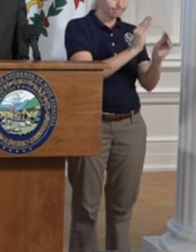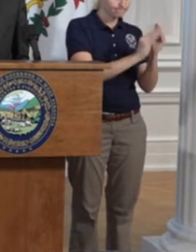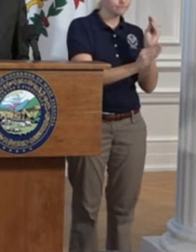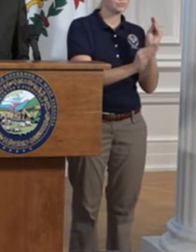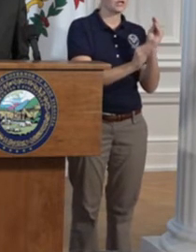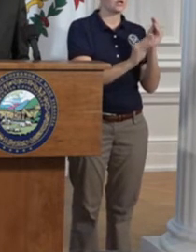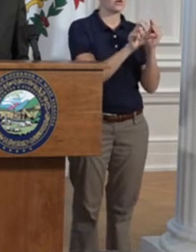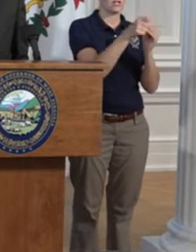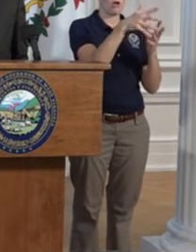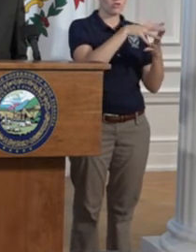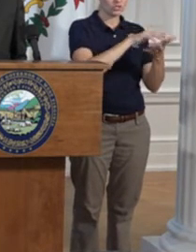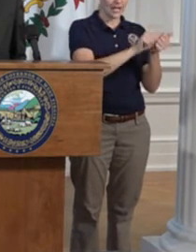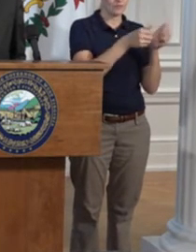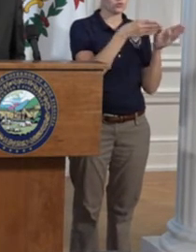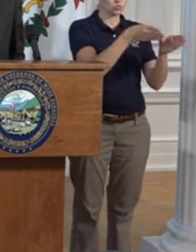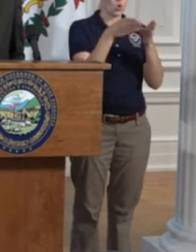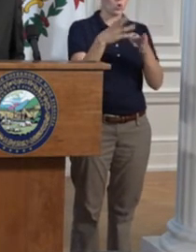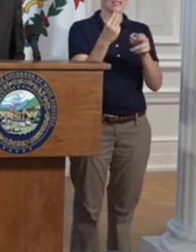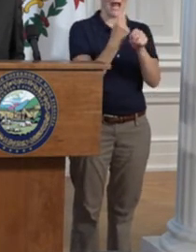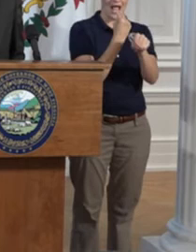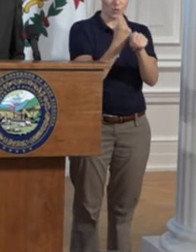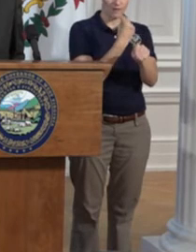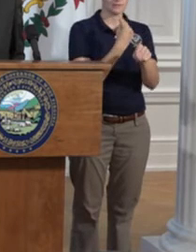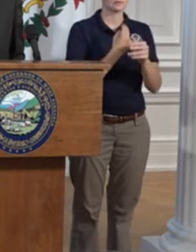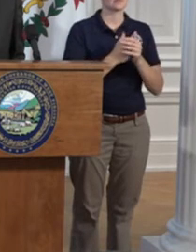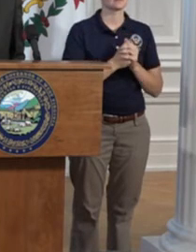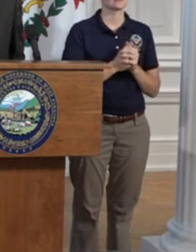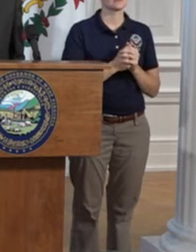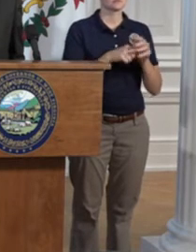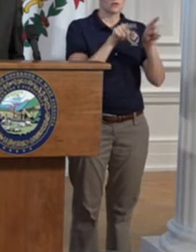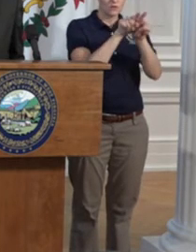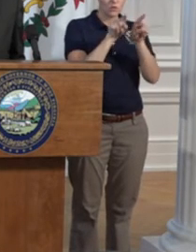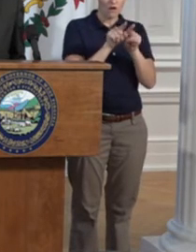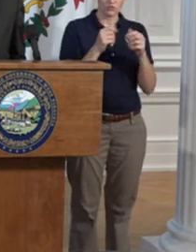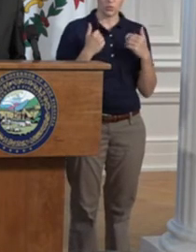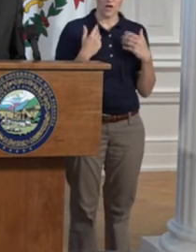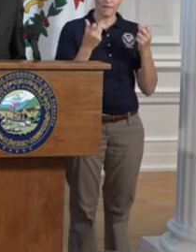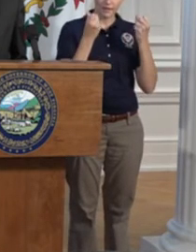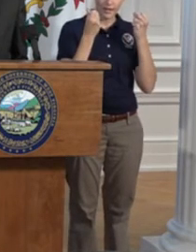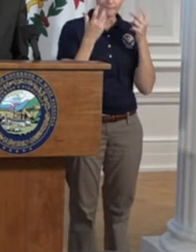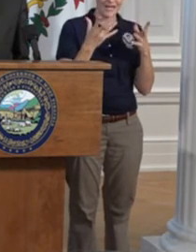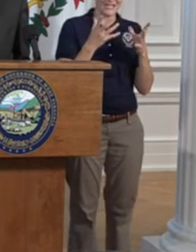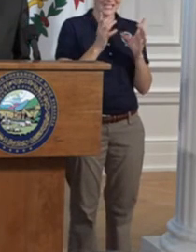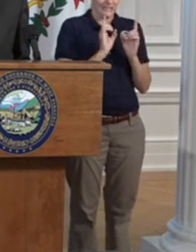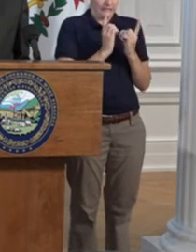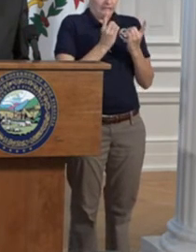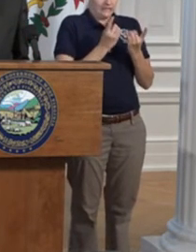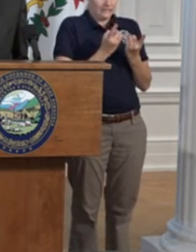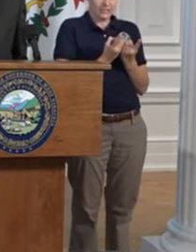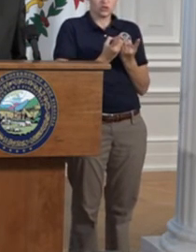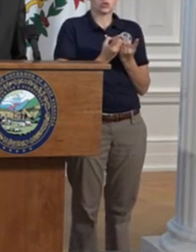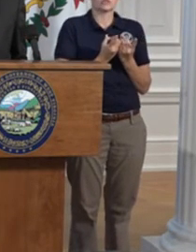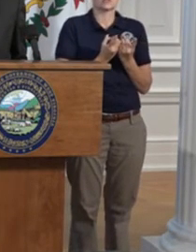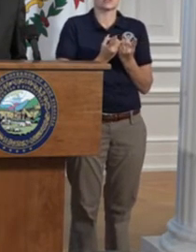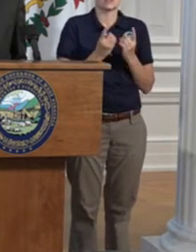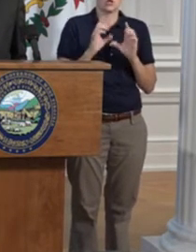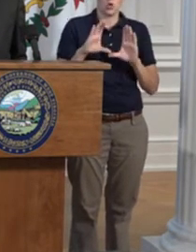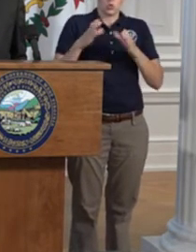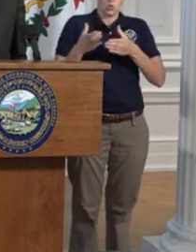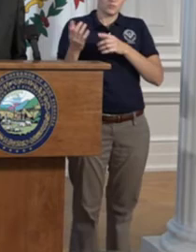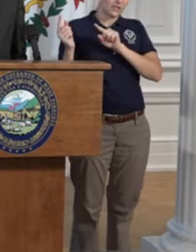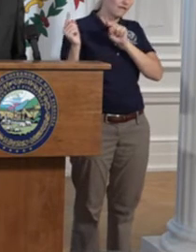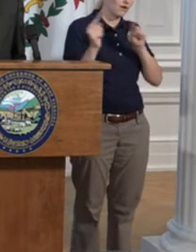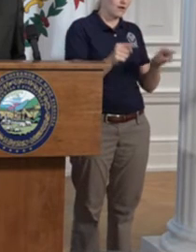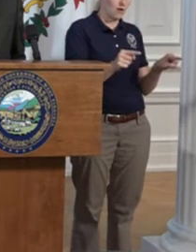our highways. We also have a lot of district crews from other parts of the state that have come into the flood areas, and